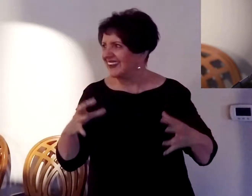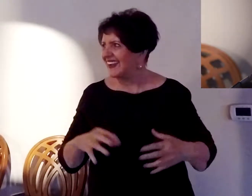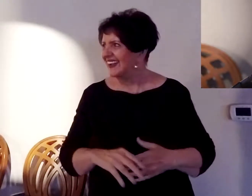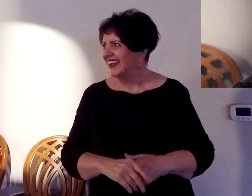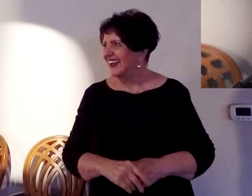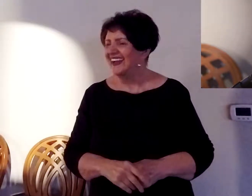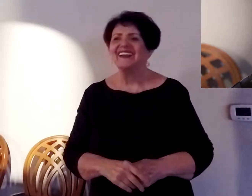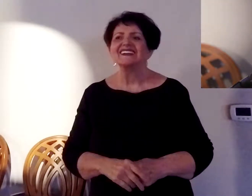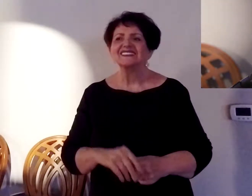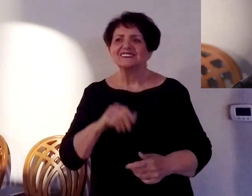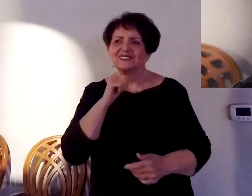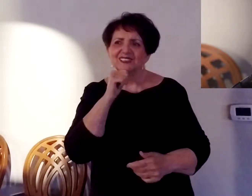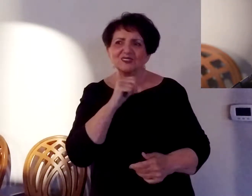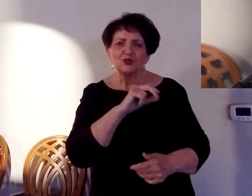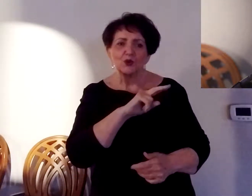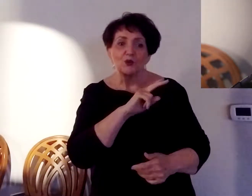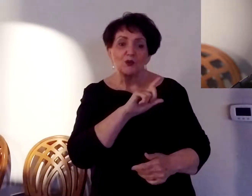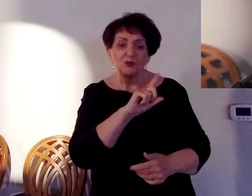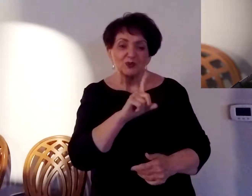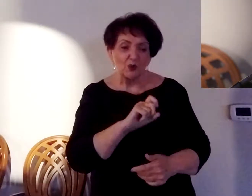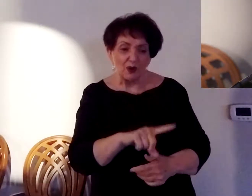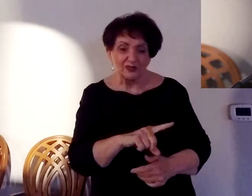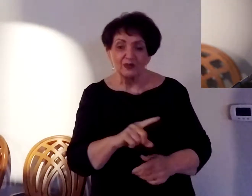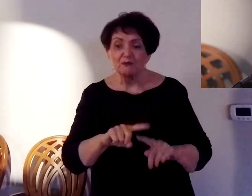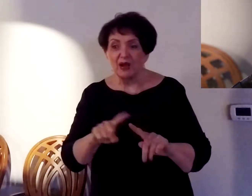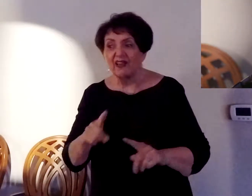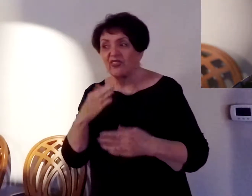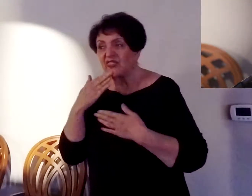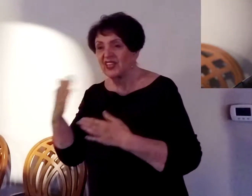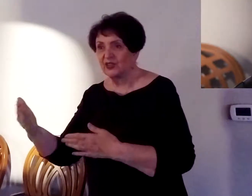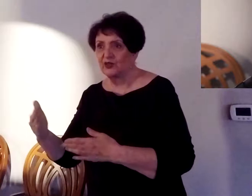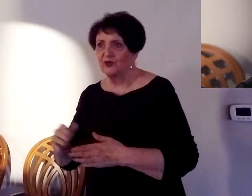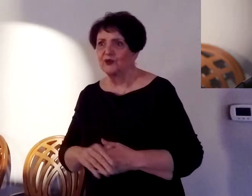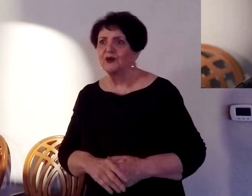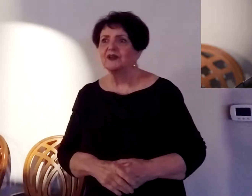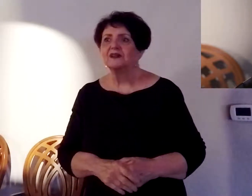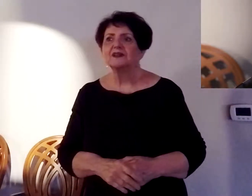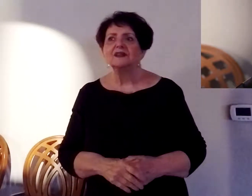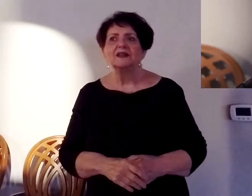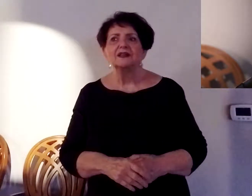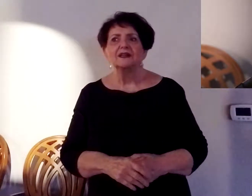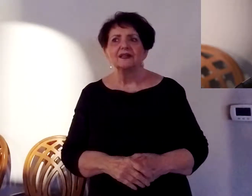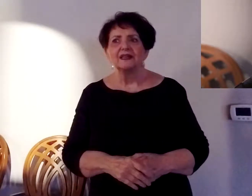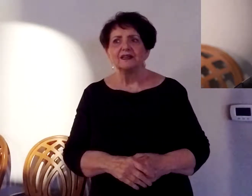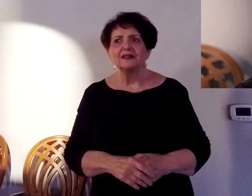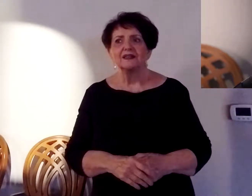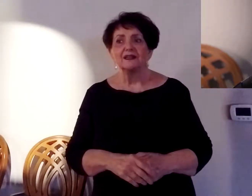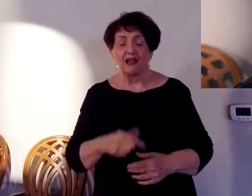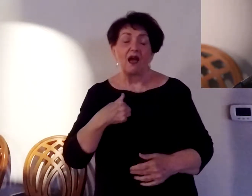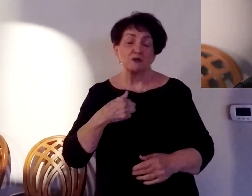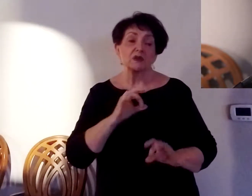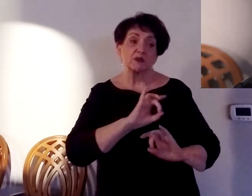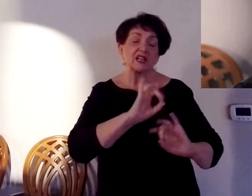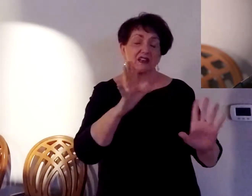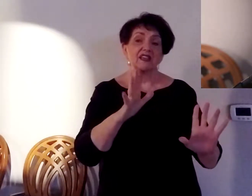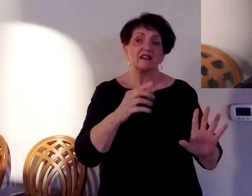it's not so much a question as is a thank you. And I'm just going to be very transparent. I am the face